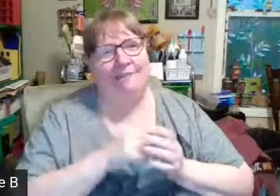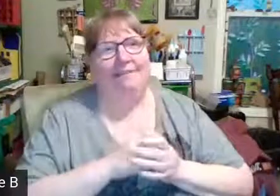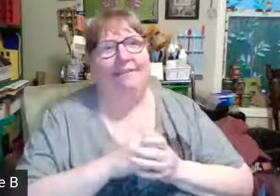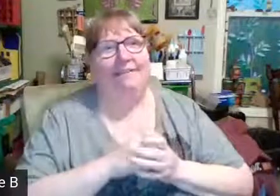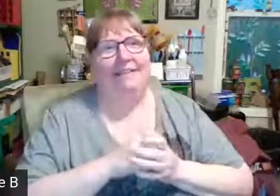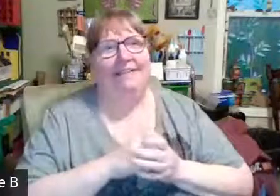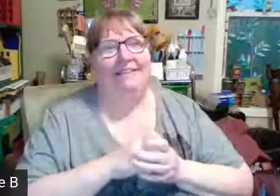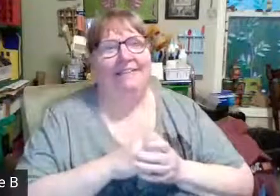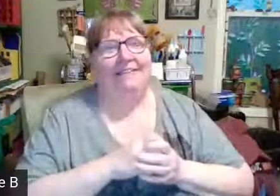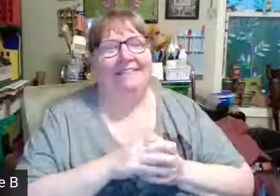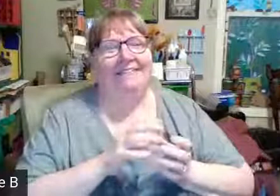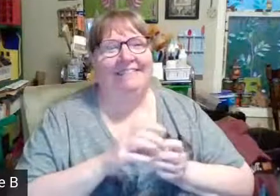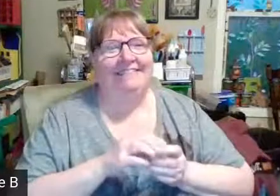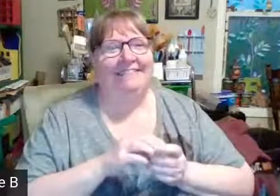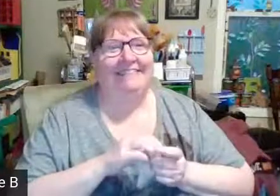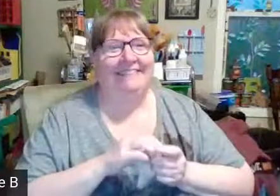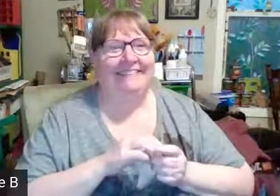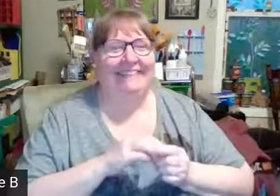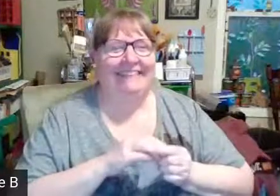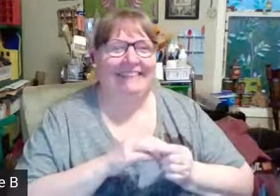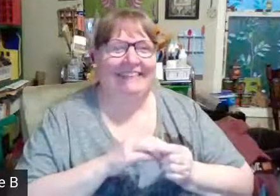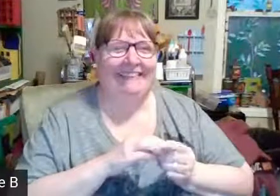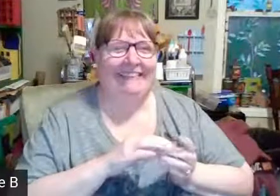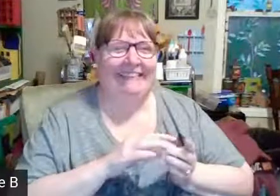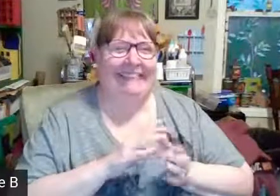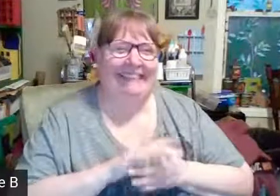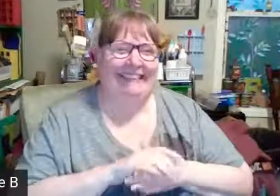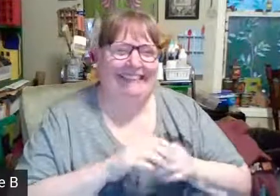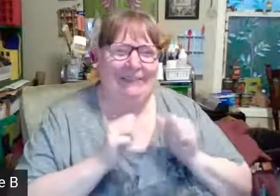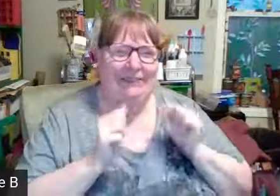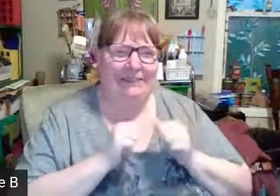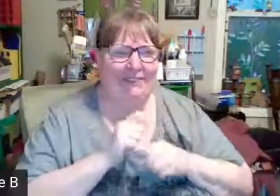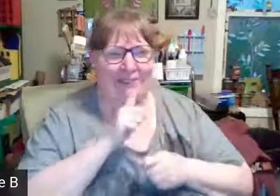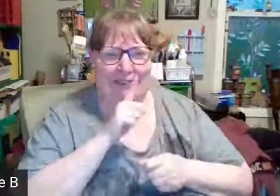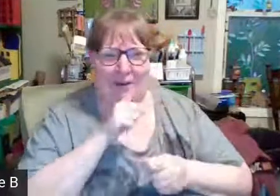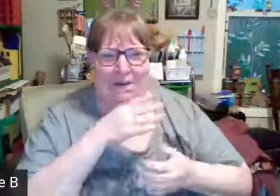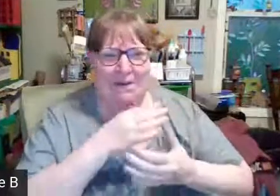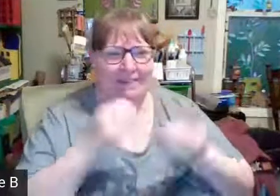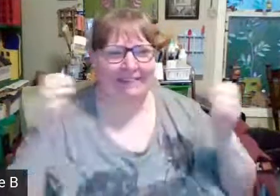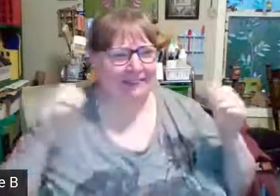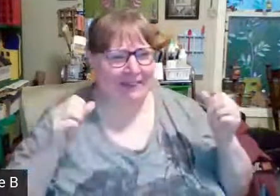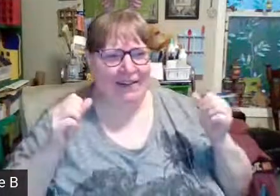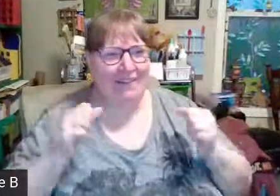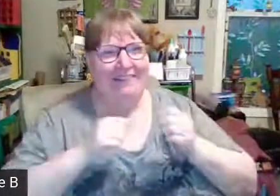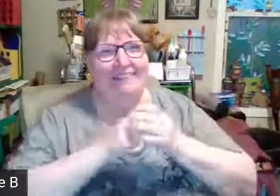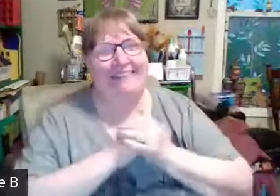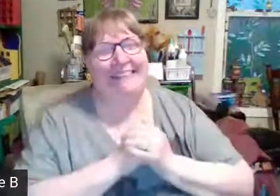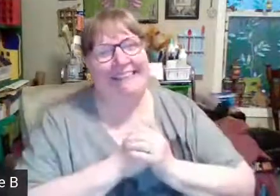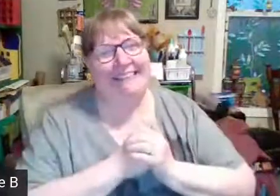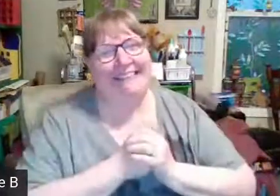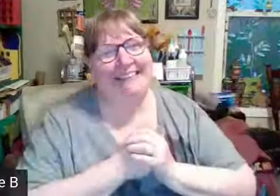Darn it. That's not the number I was going to want to see. Darn it isn't what I wanted to say